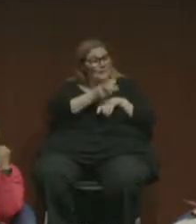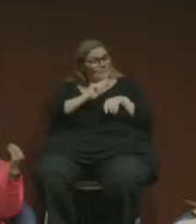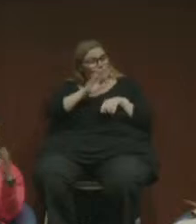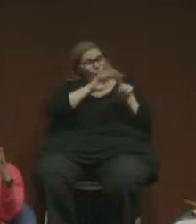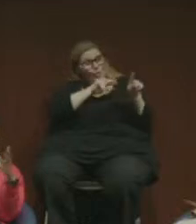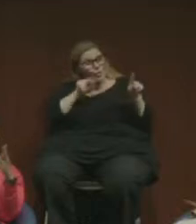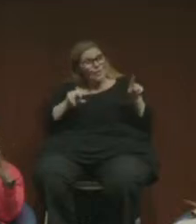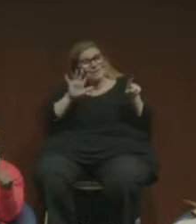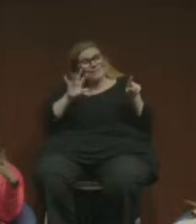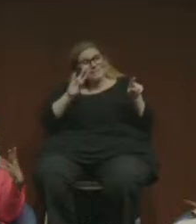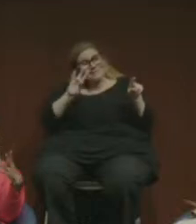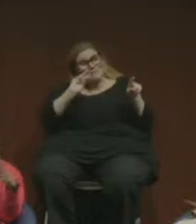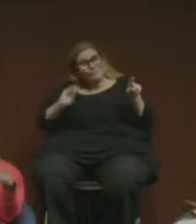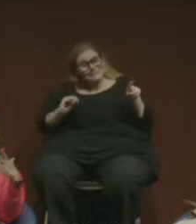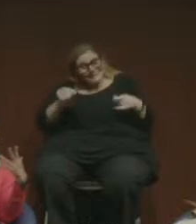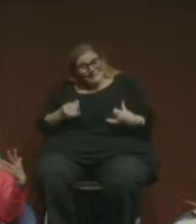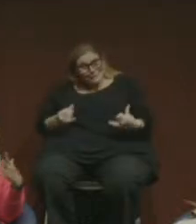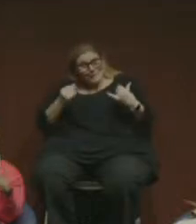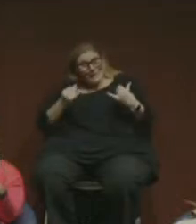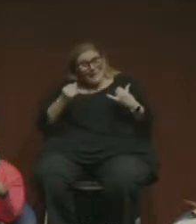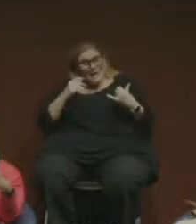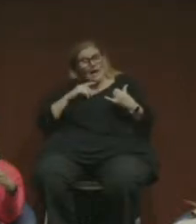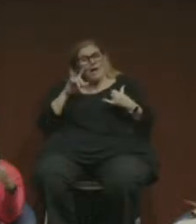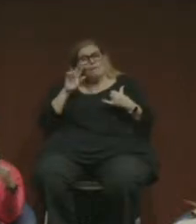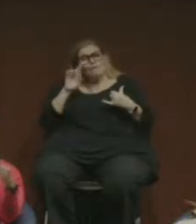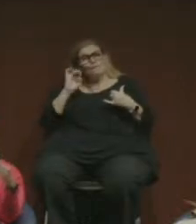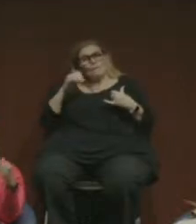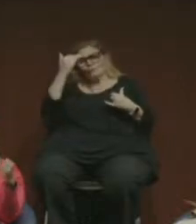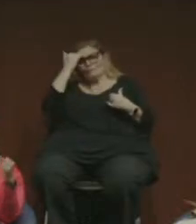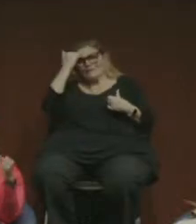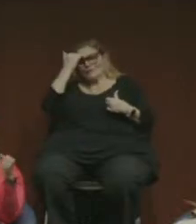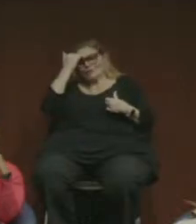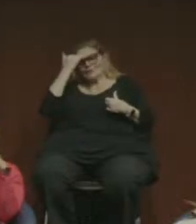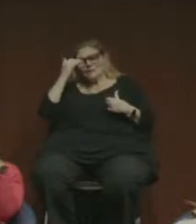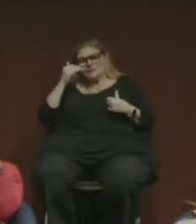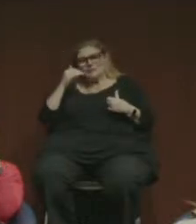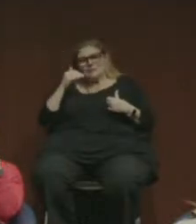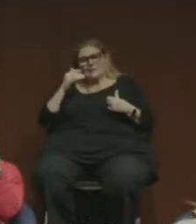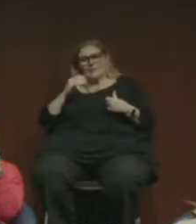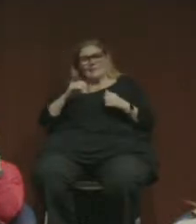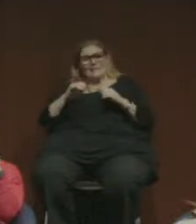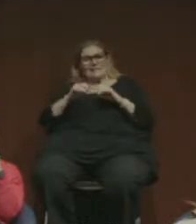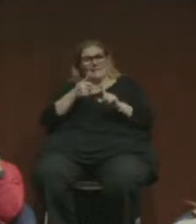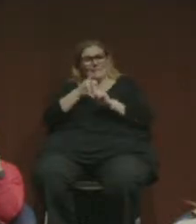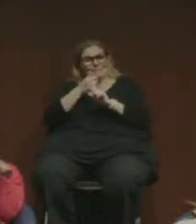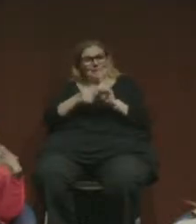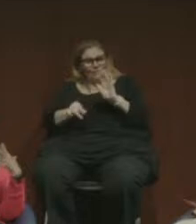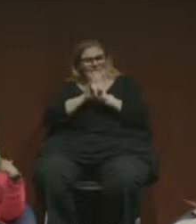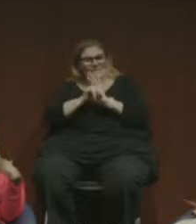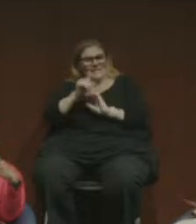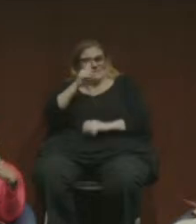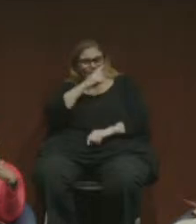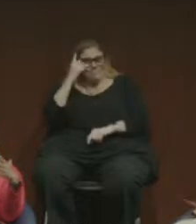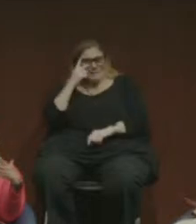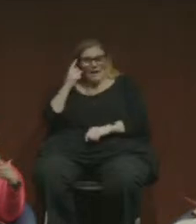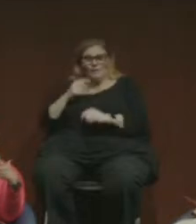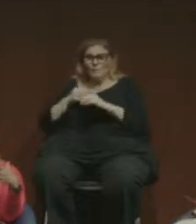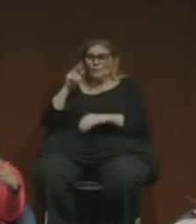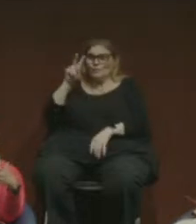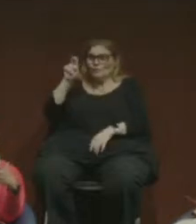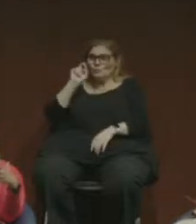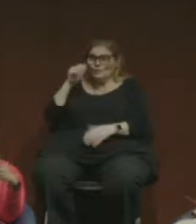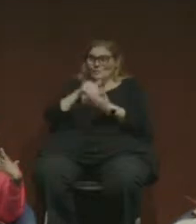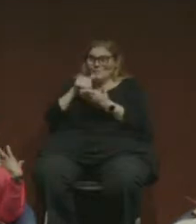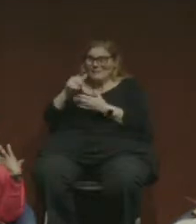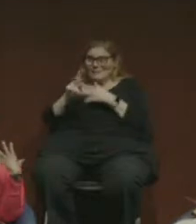if 57% today, as a result of racial consciousness, I self-identify as Black in a country with over 200 million